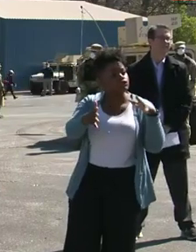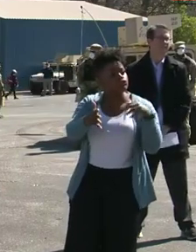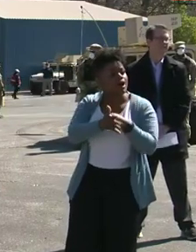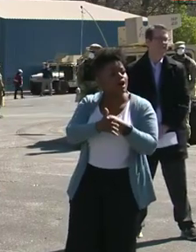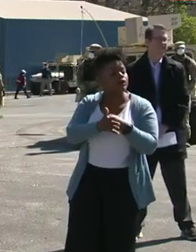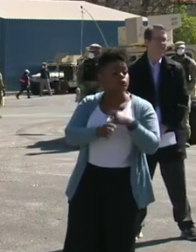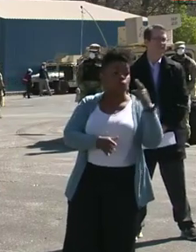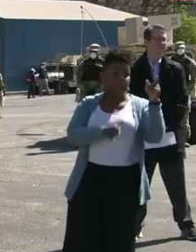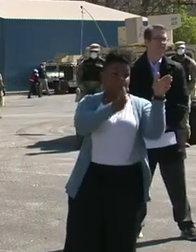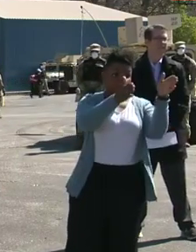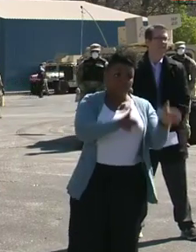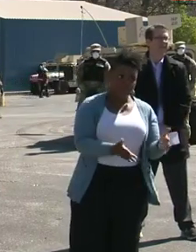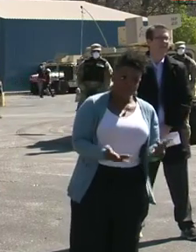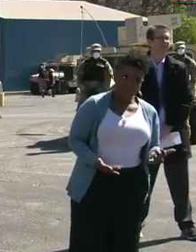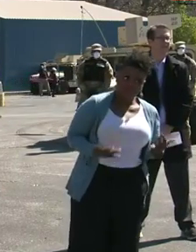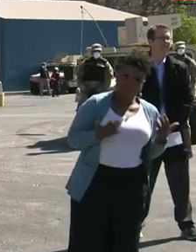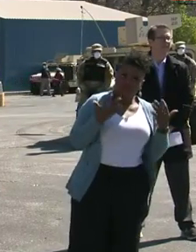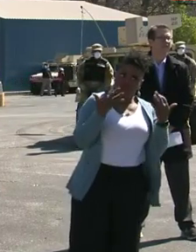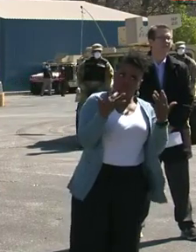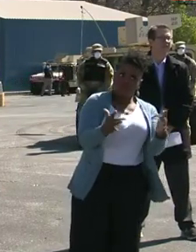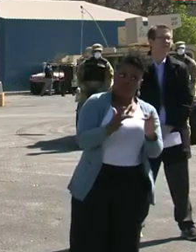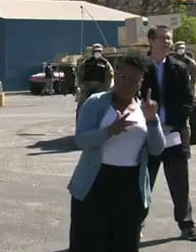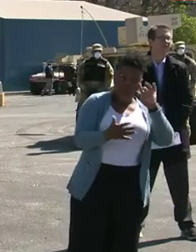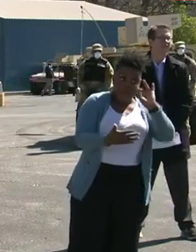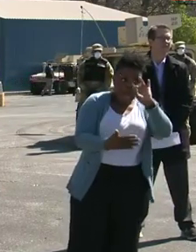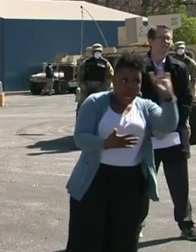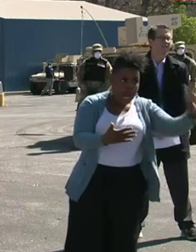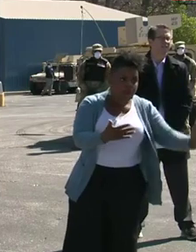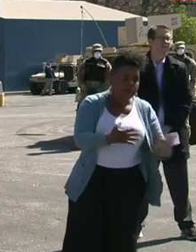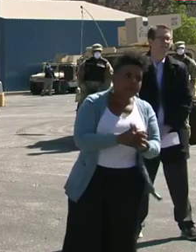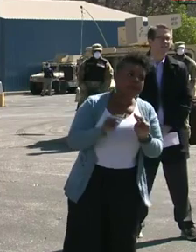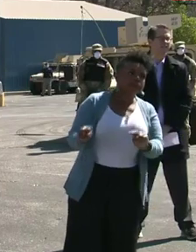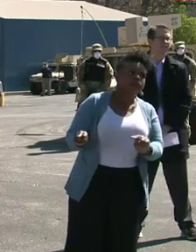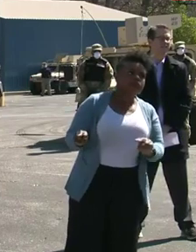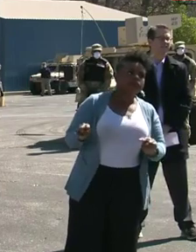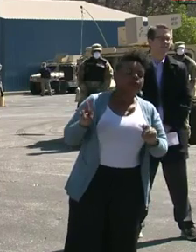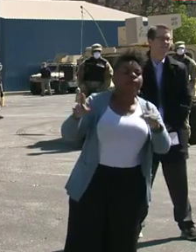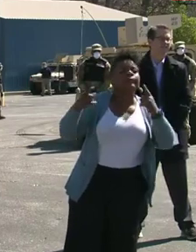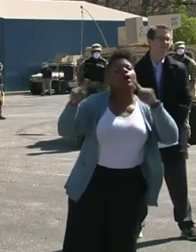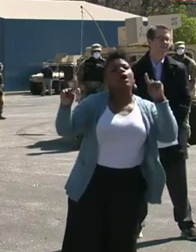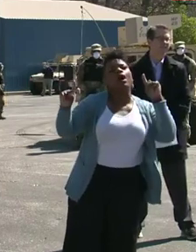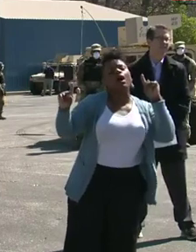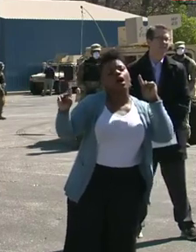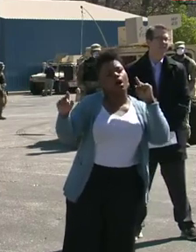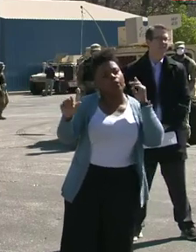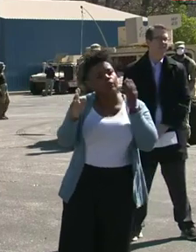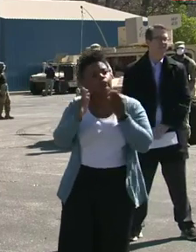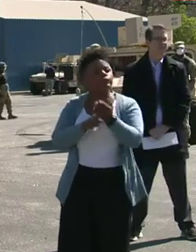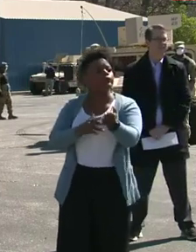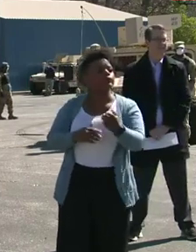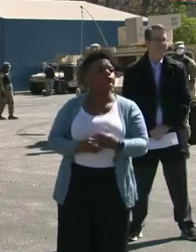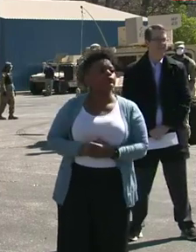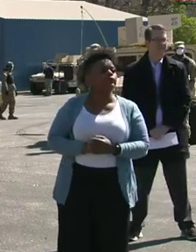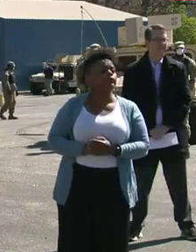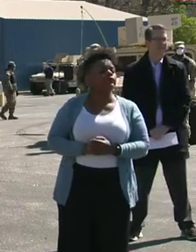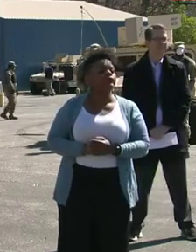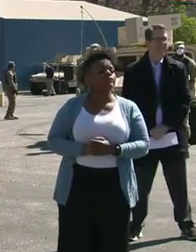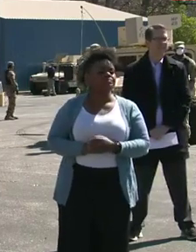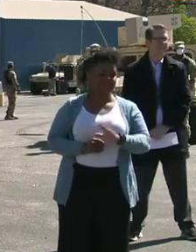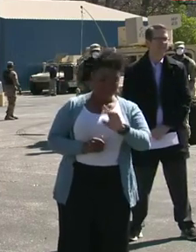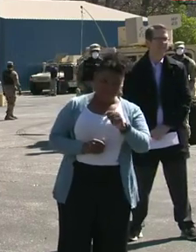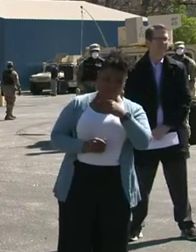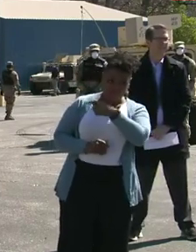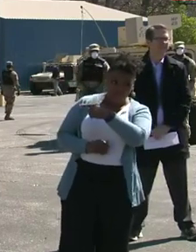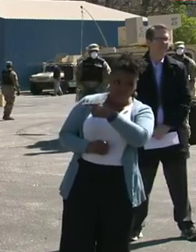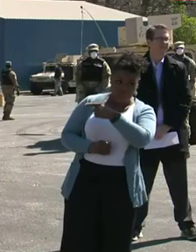8 hours, finally did get through and got resolved and everything. But what do you make of, you've talked about the